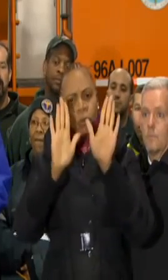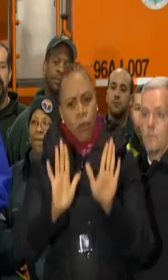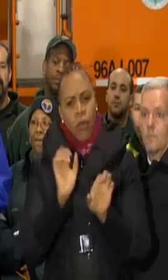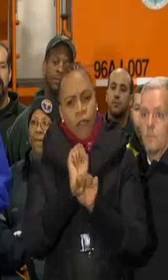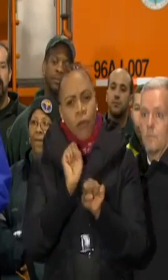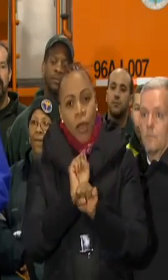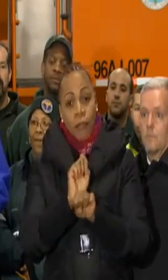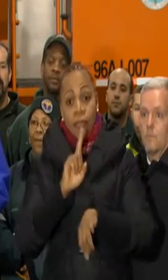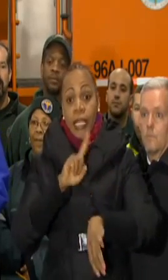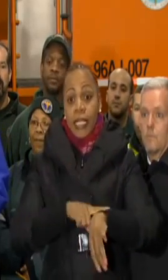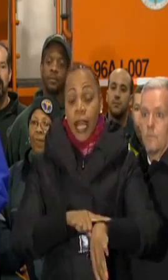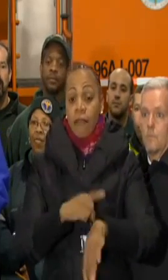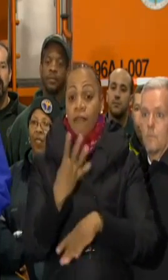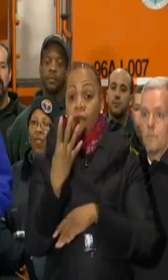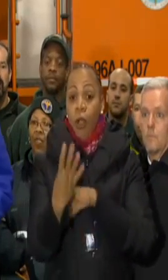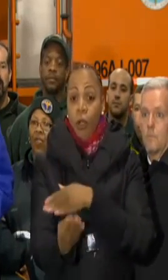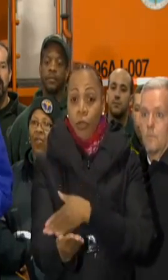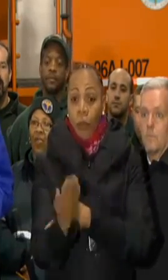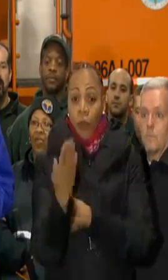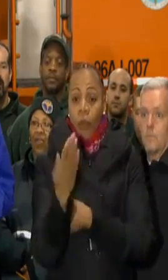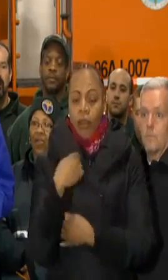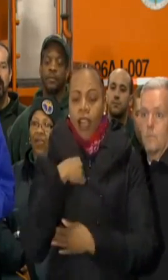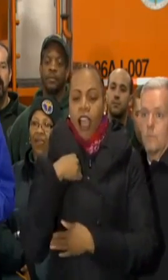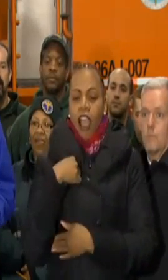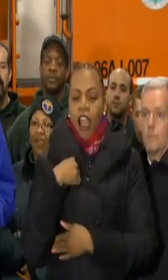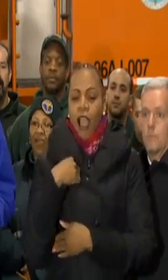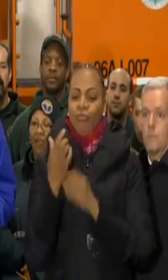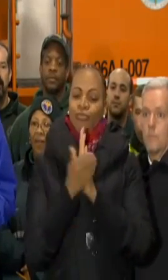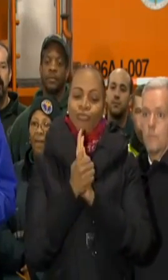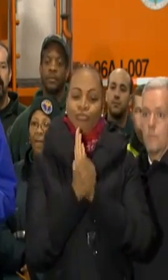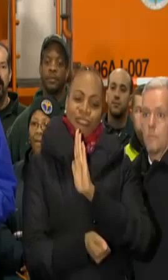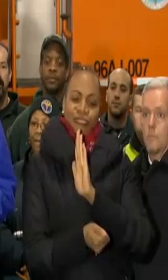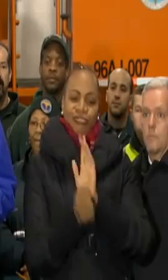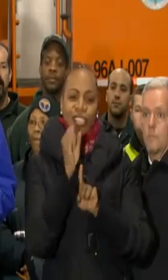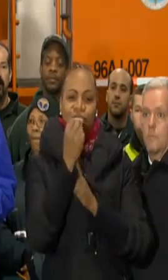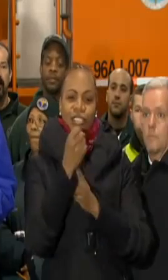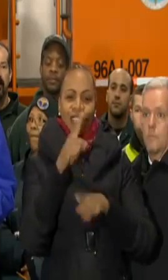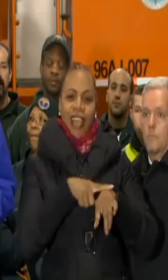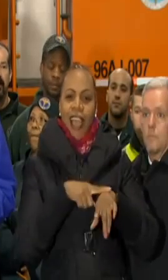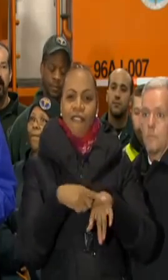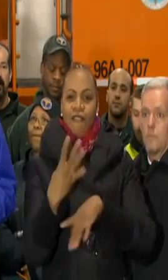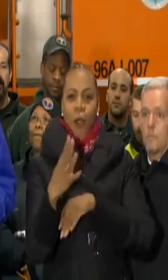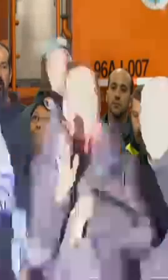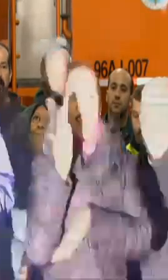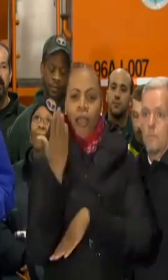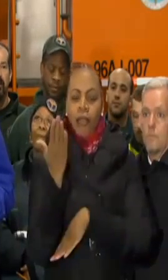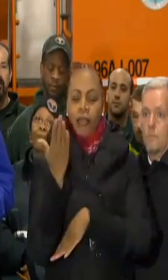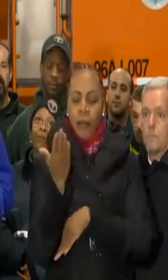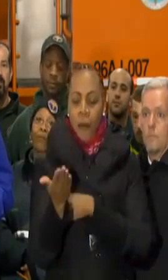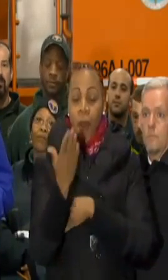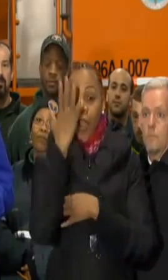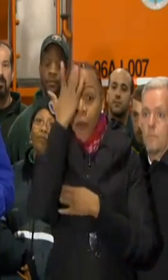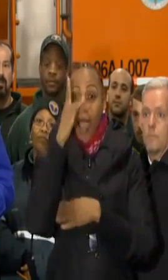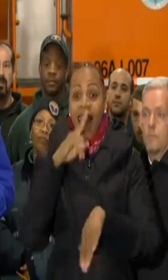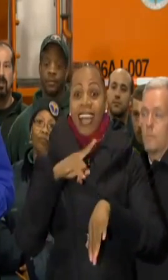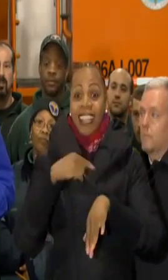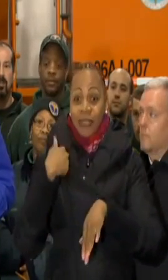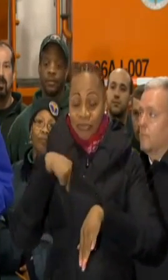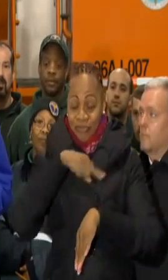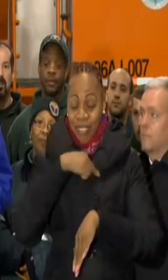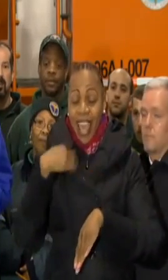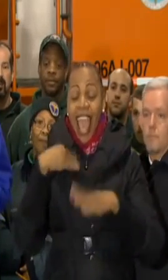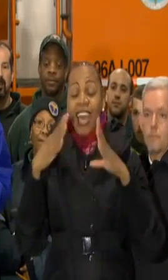4 a.m., and I am an expert at the conditions as of 4 a.m. because we had a 4 a.m. conference call to discuss the